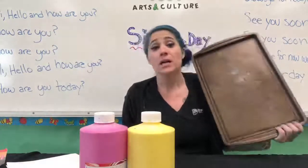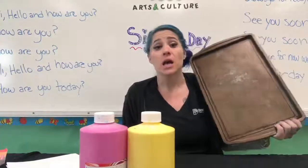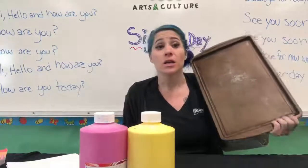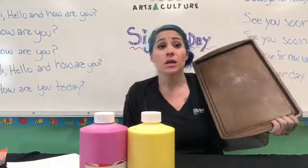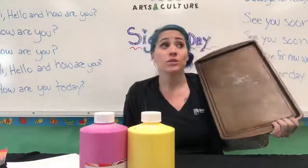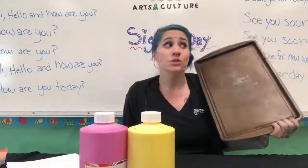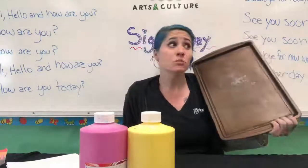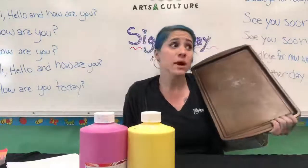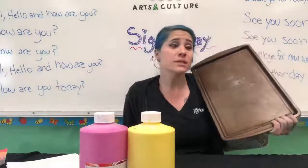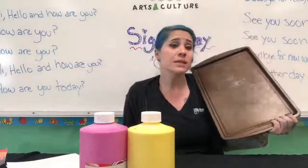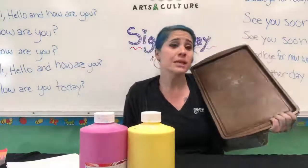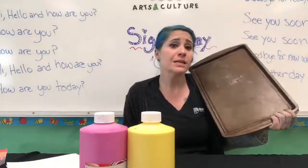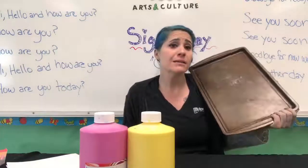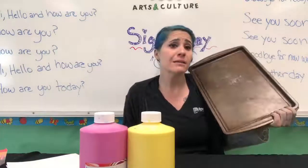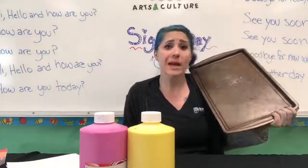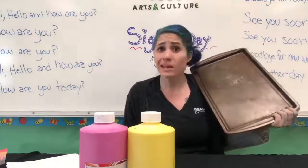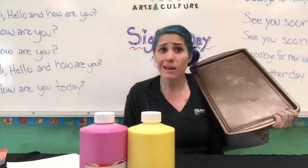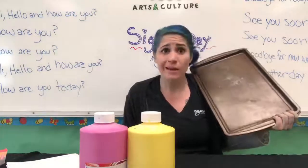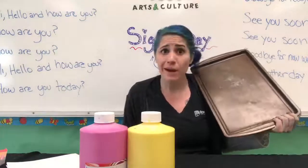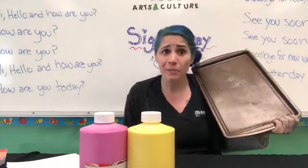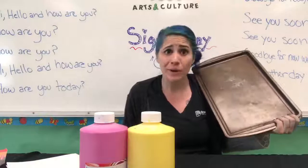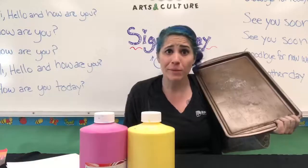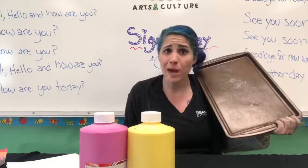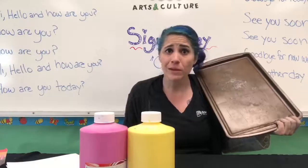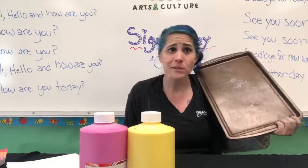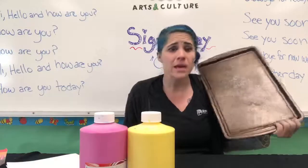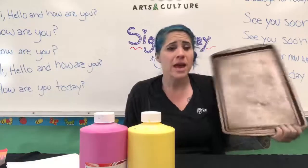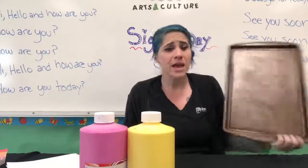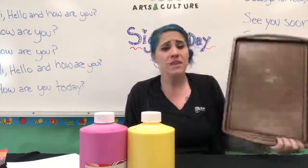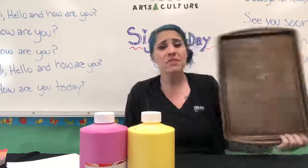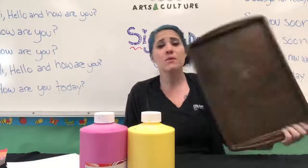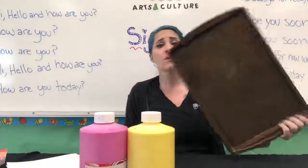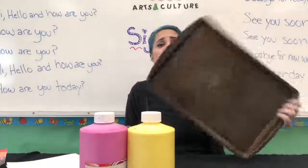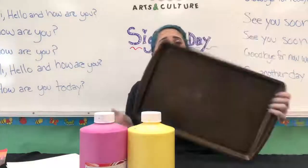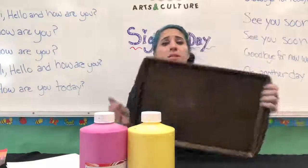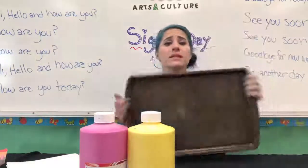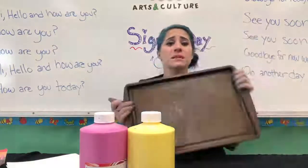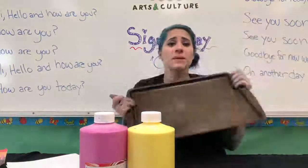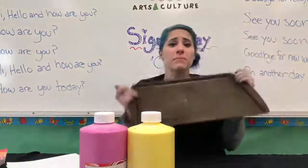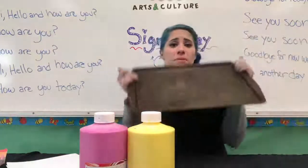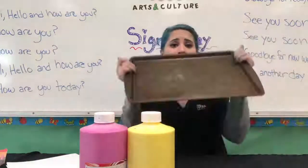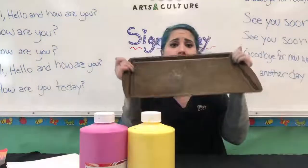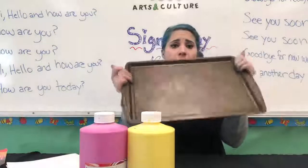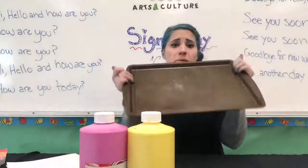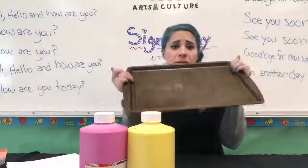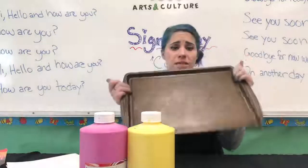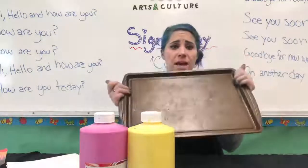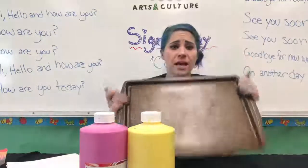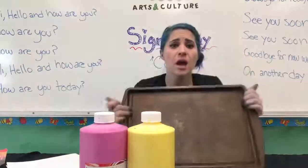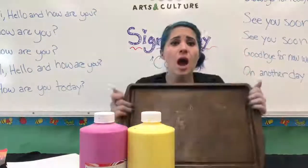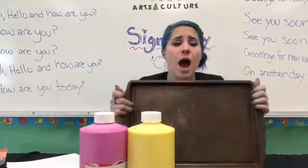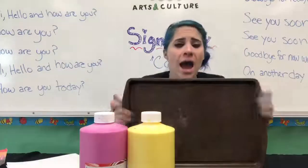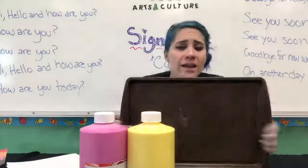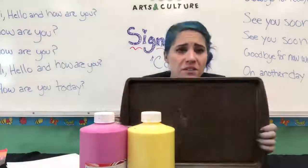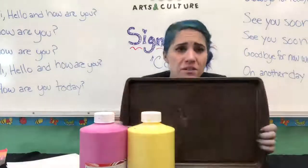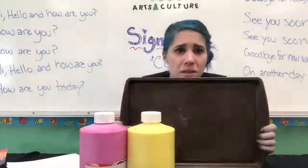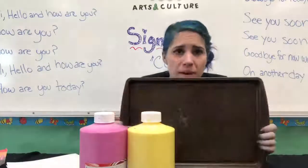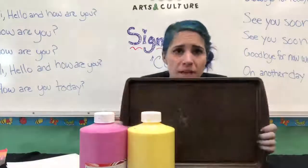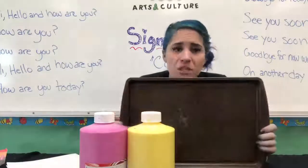a shoebox lid, any kind of cardboard box, anything where you can place the paper and the marble inside. I like to use the baking sheet